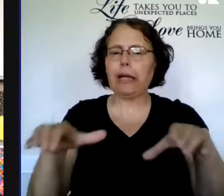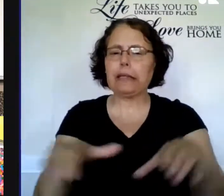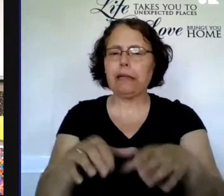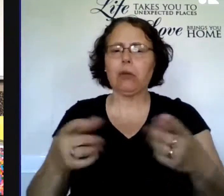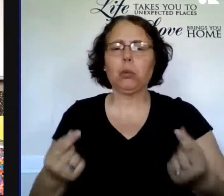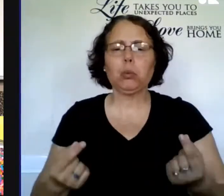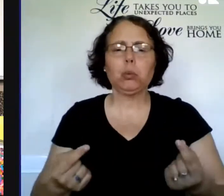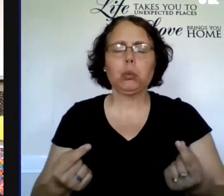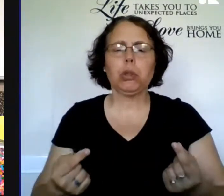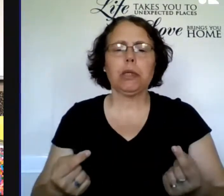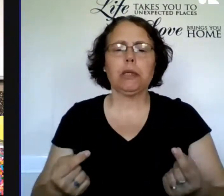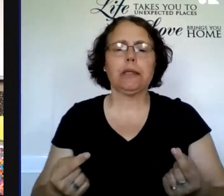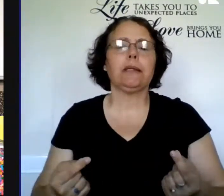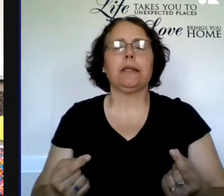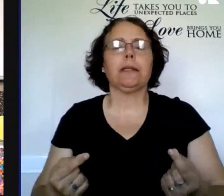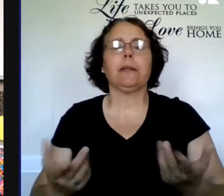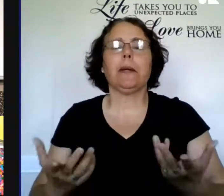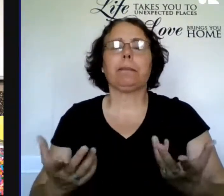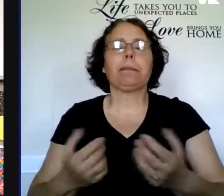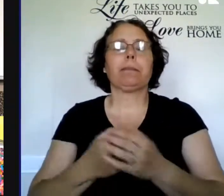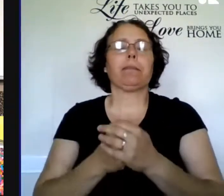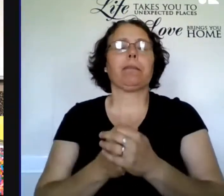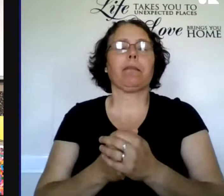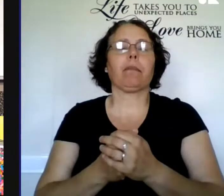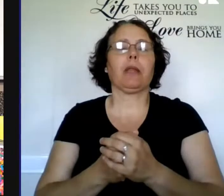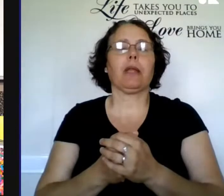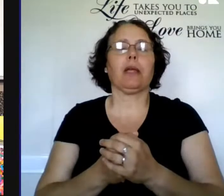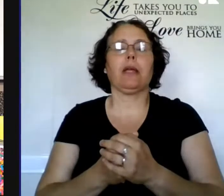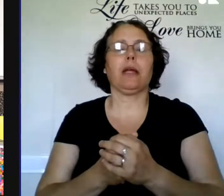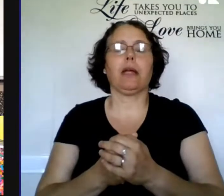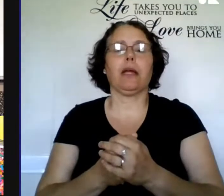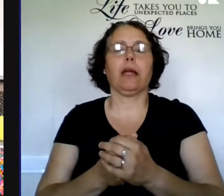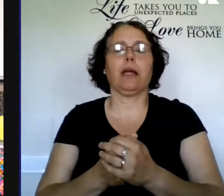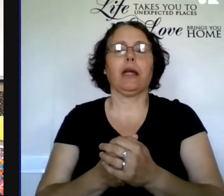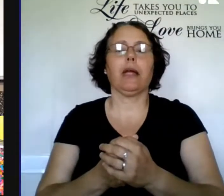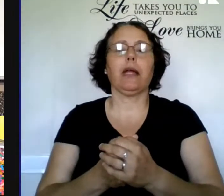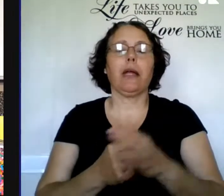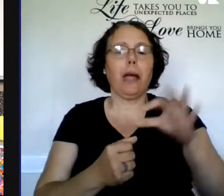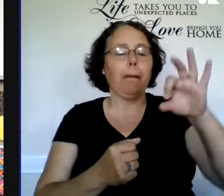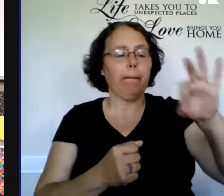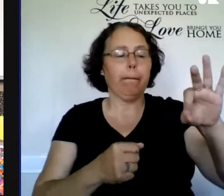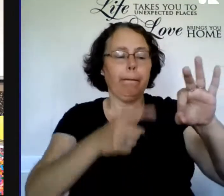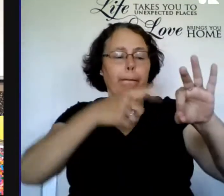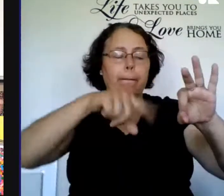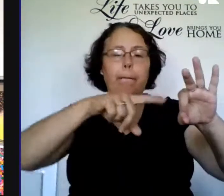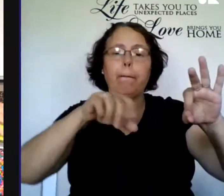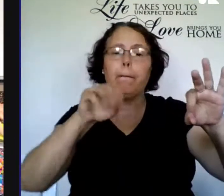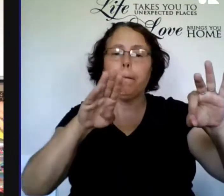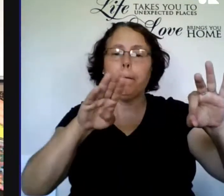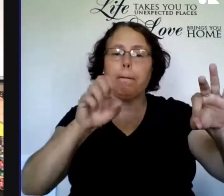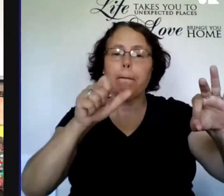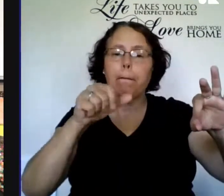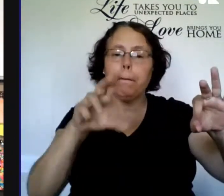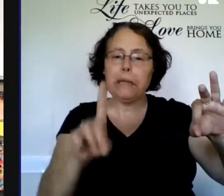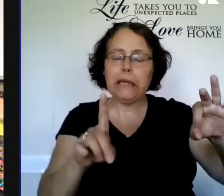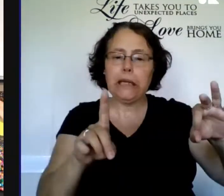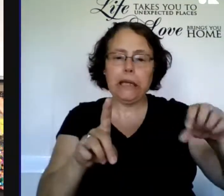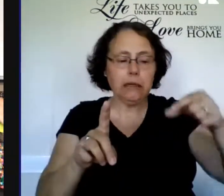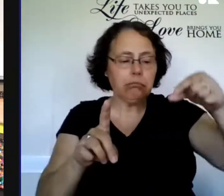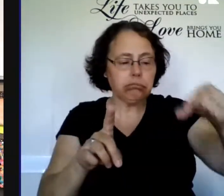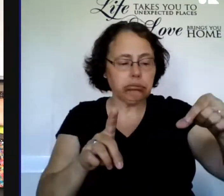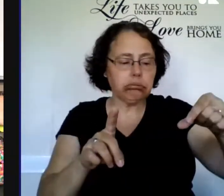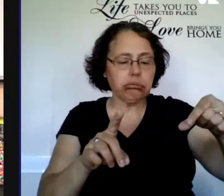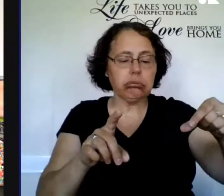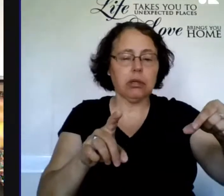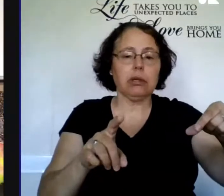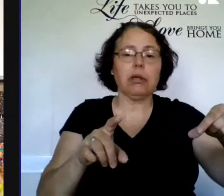like to share with you today was how to string beads on a feather. And this is just an easy